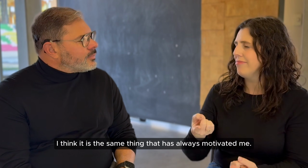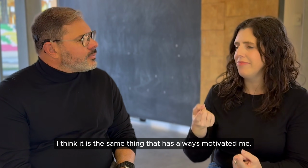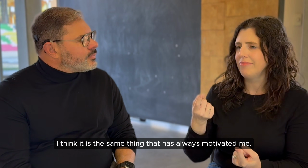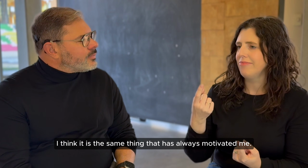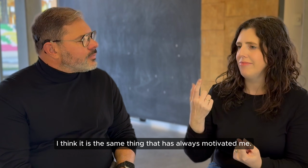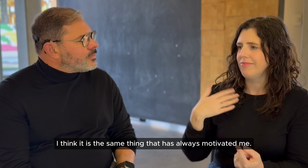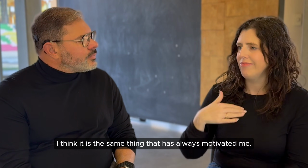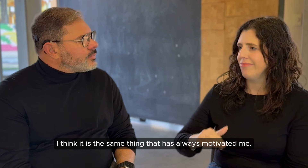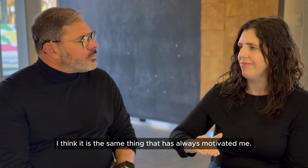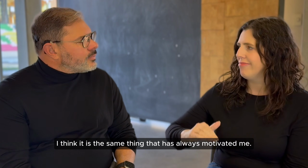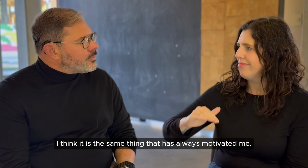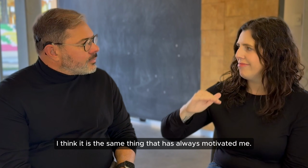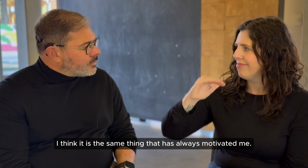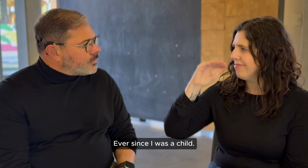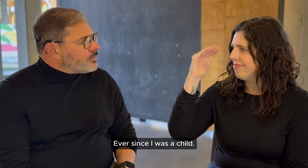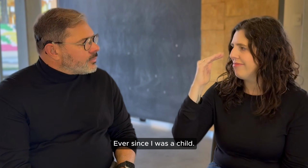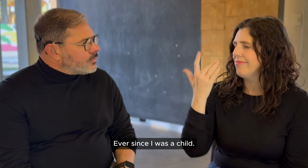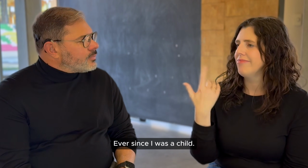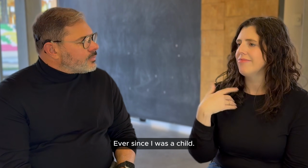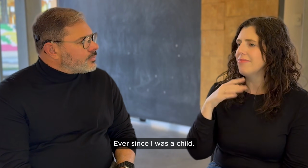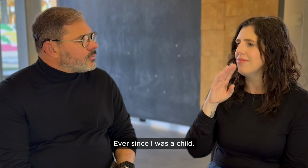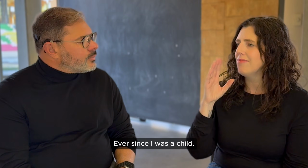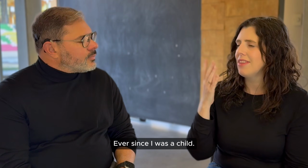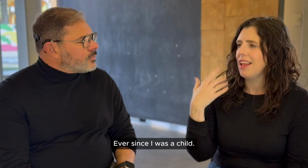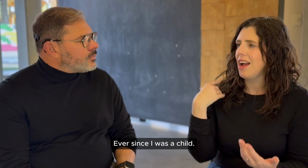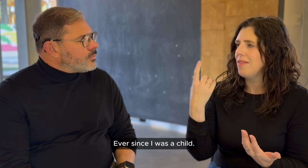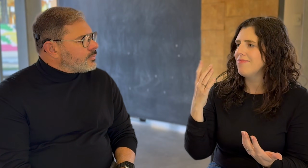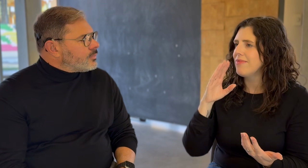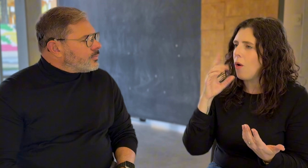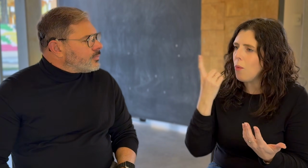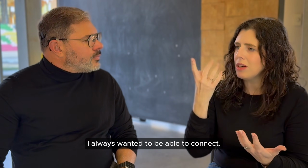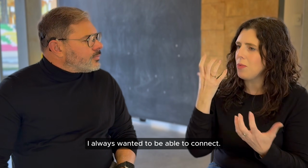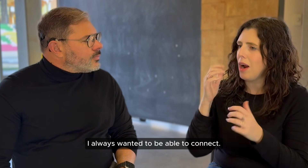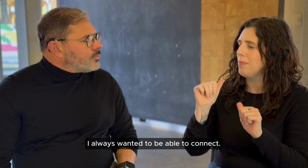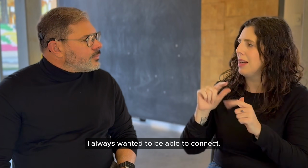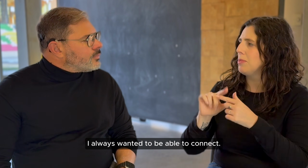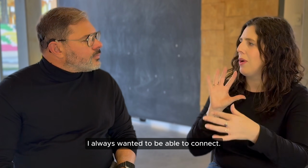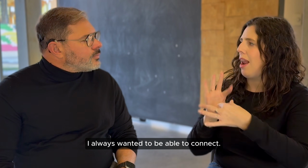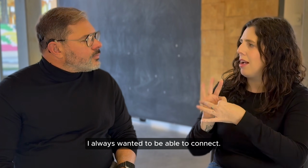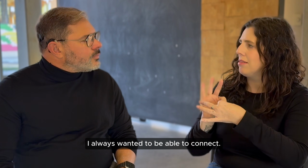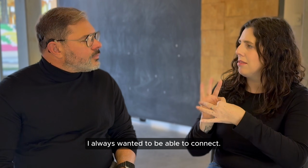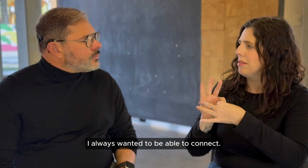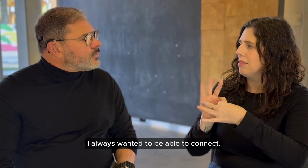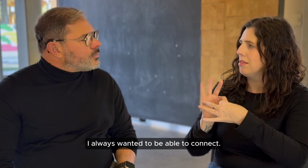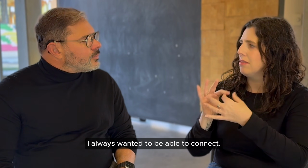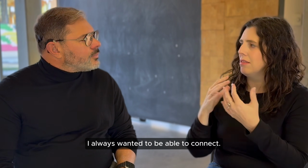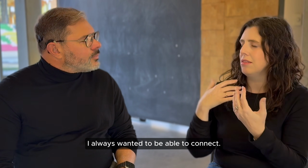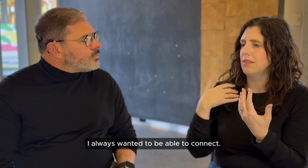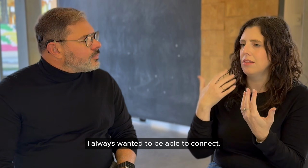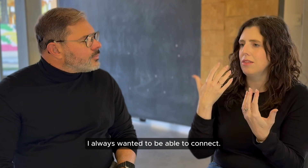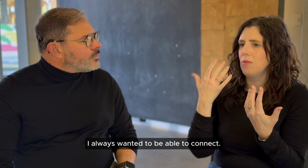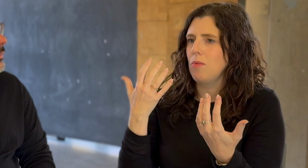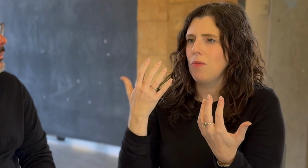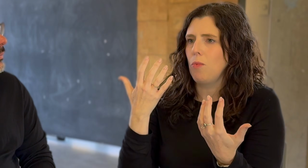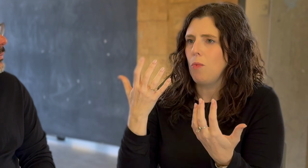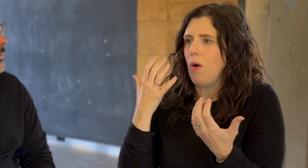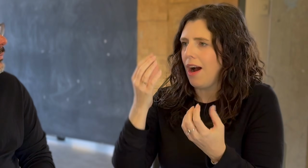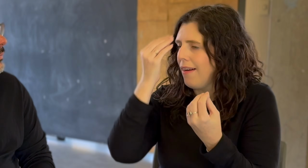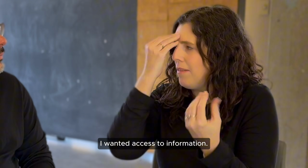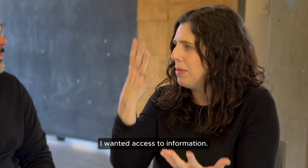always motivated me, ever since I was a child. I always wanted to be able to connect. I